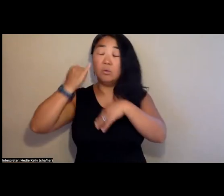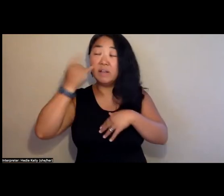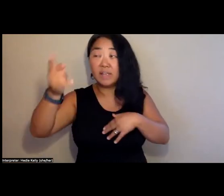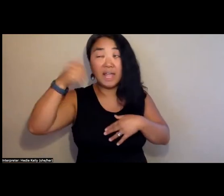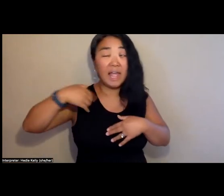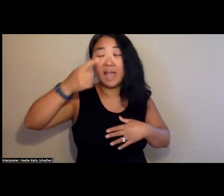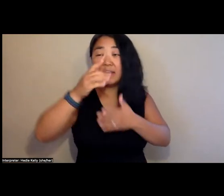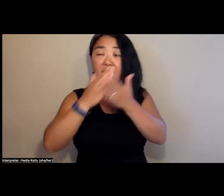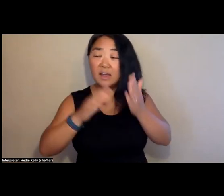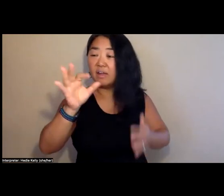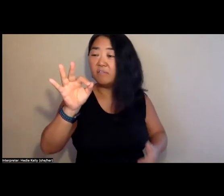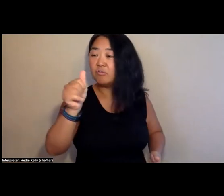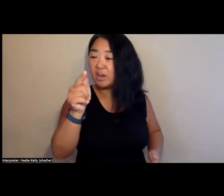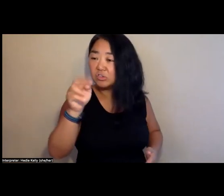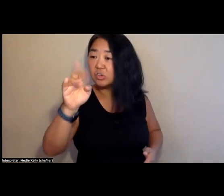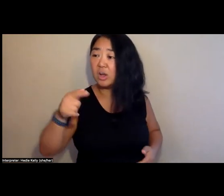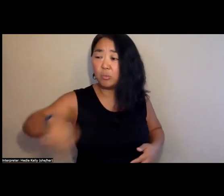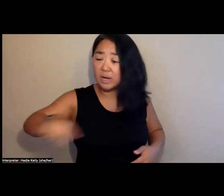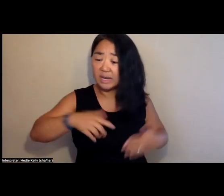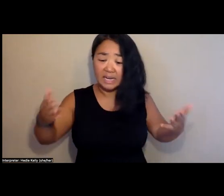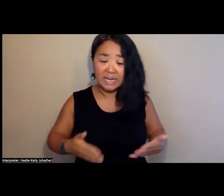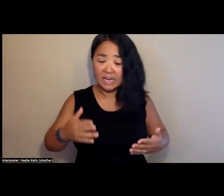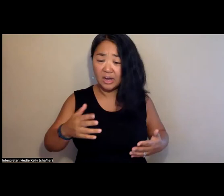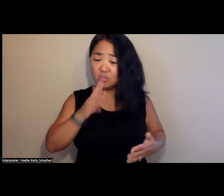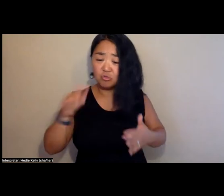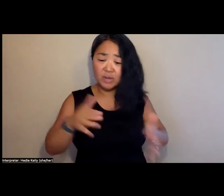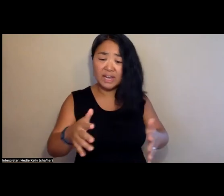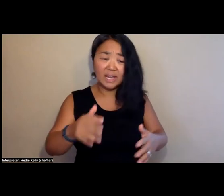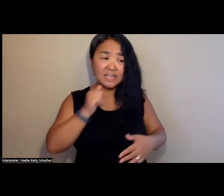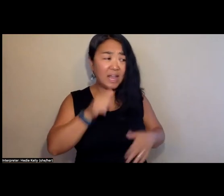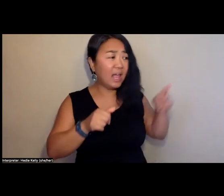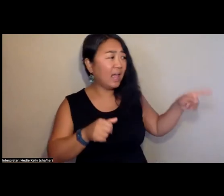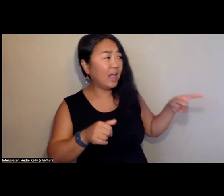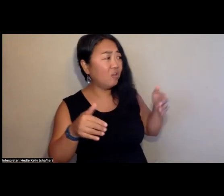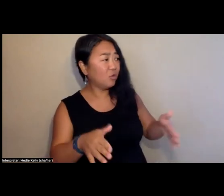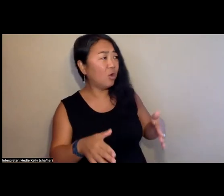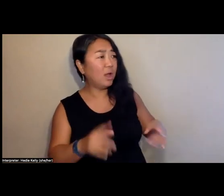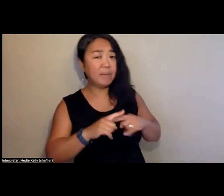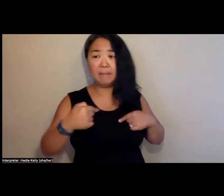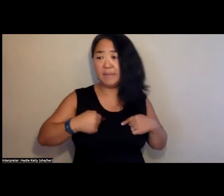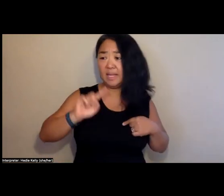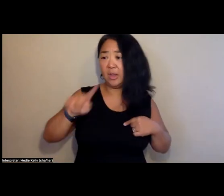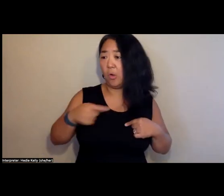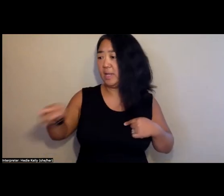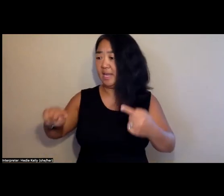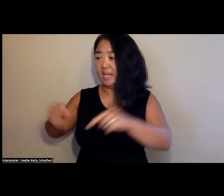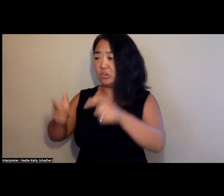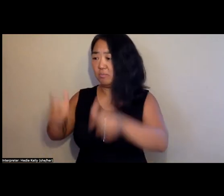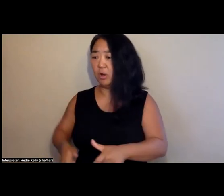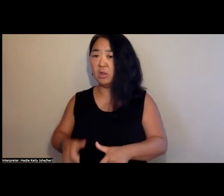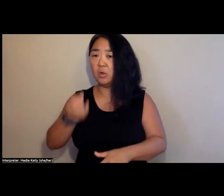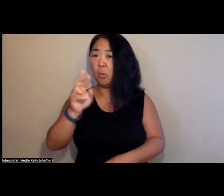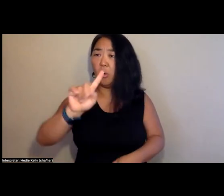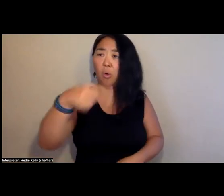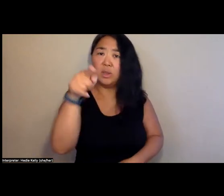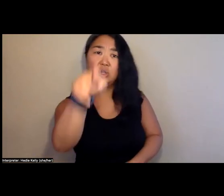fracture and we're in this little funny creek, not too far from a road, but if it's just me and an injured person or just you and an injured person, that